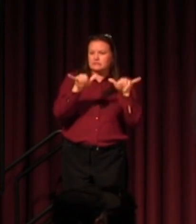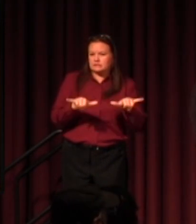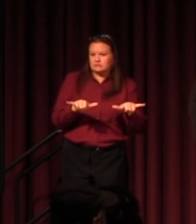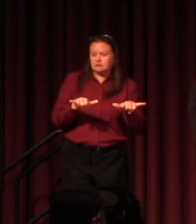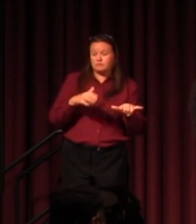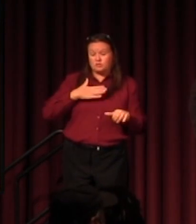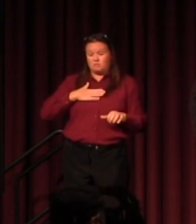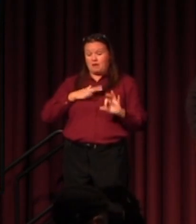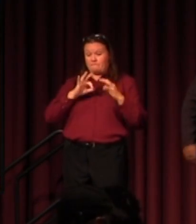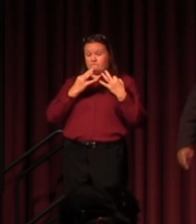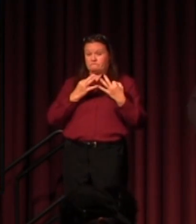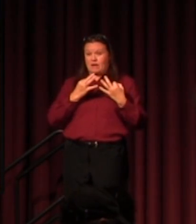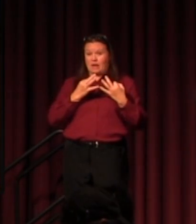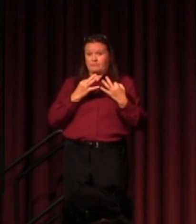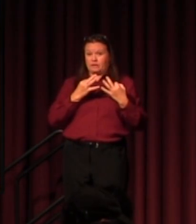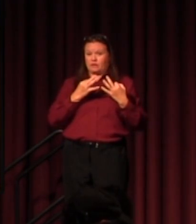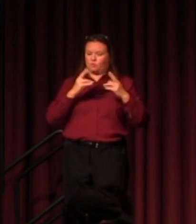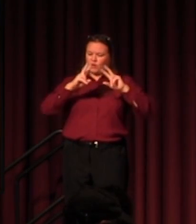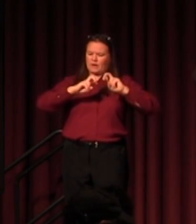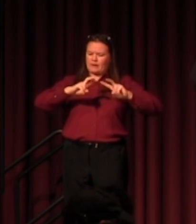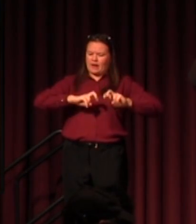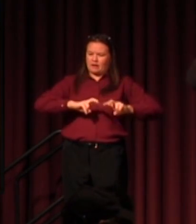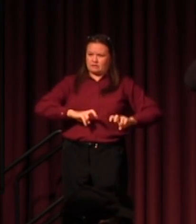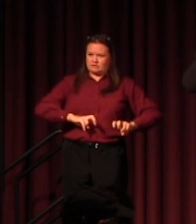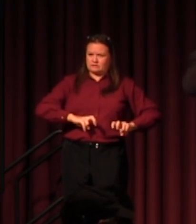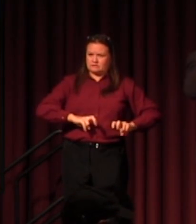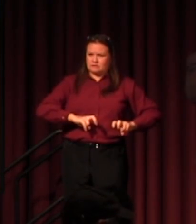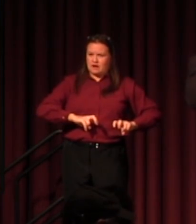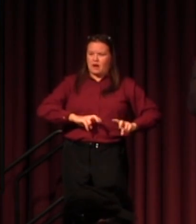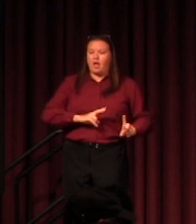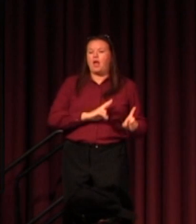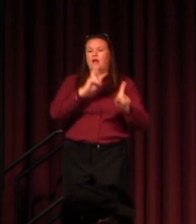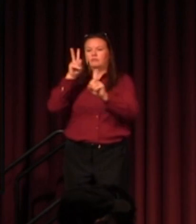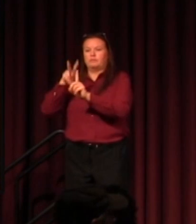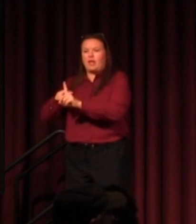family to get an understanding of the way that systems work. All right.